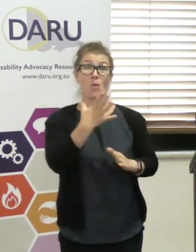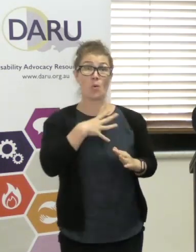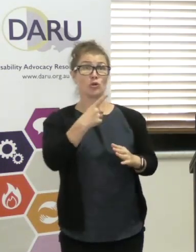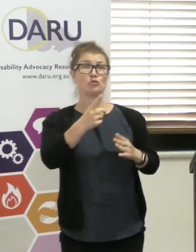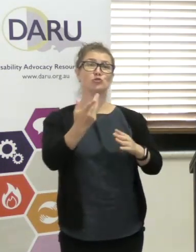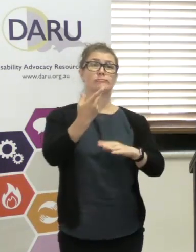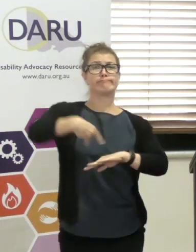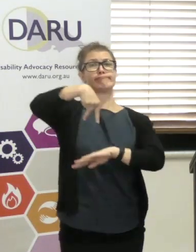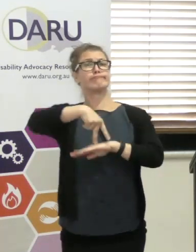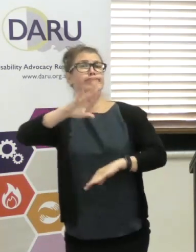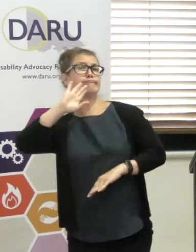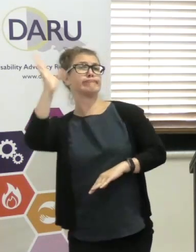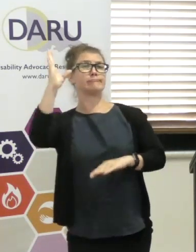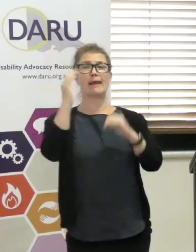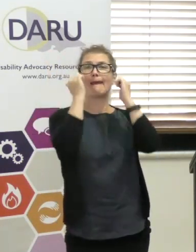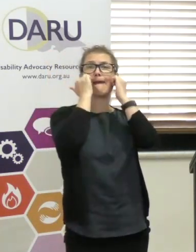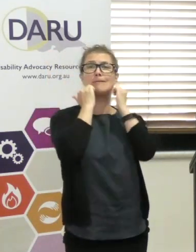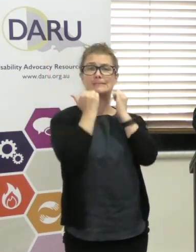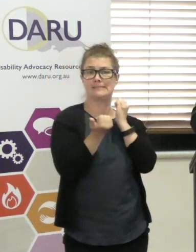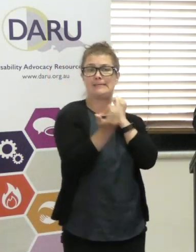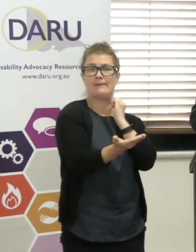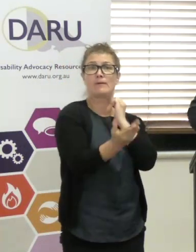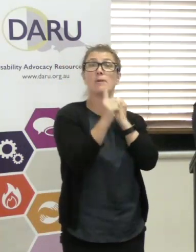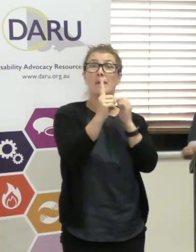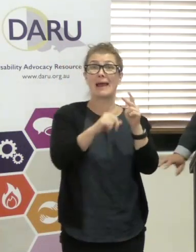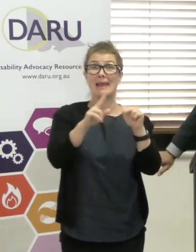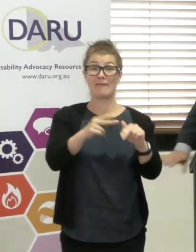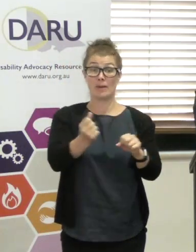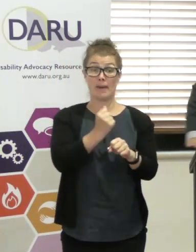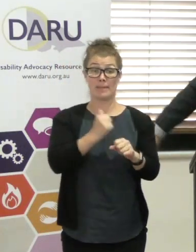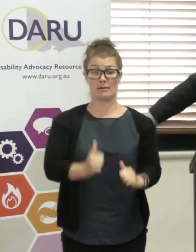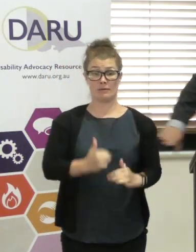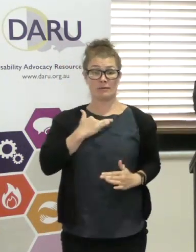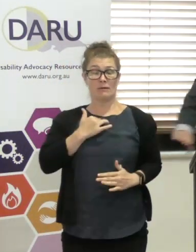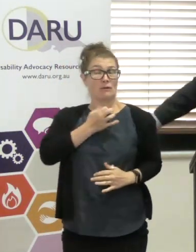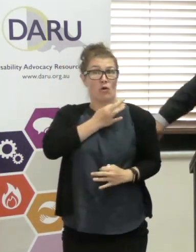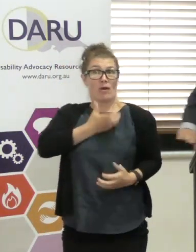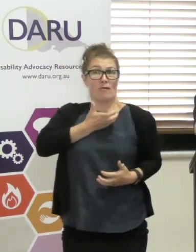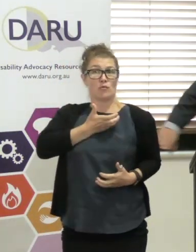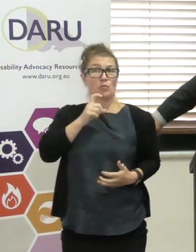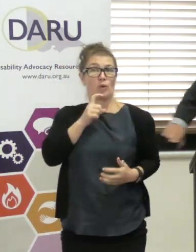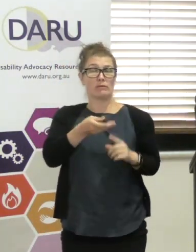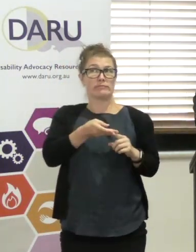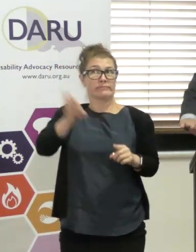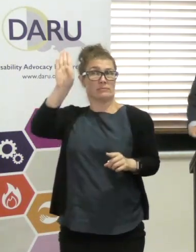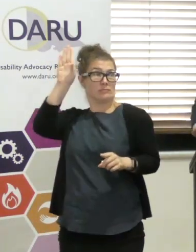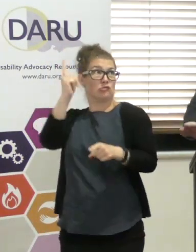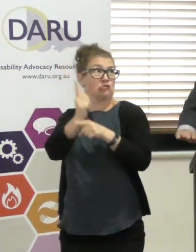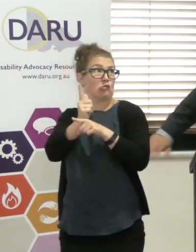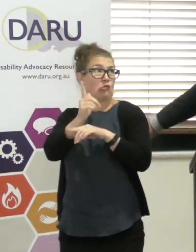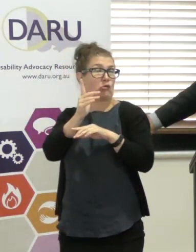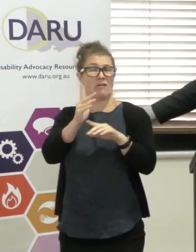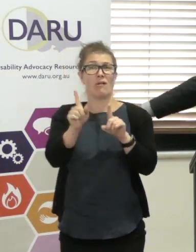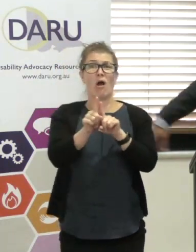and evidence to us. But if you're going to make us uncomfortable, we might just, talk about things like inequality. We might just put